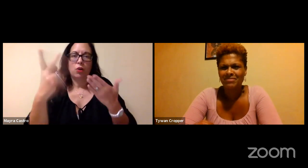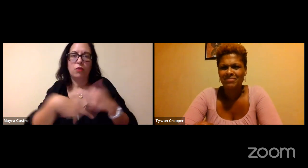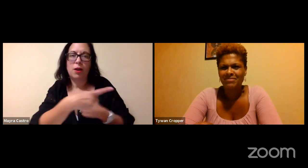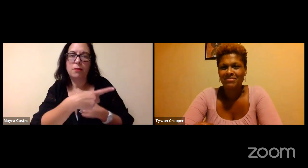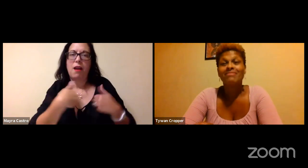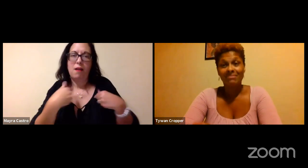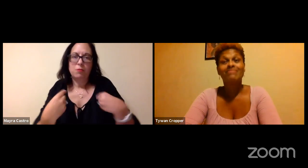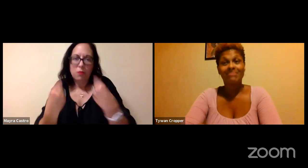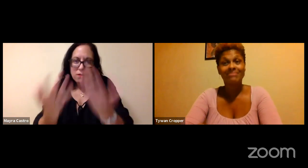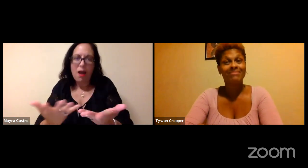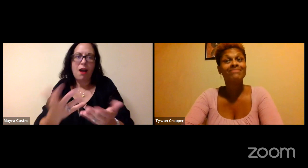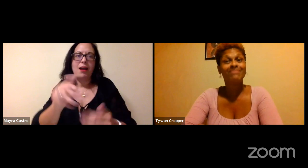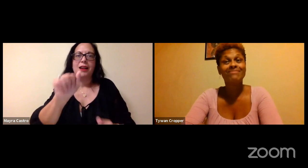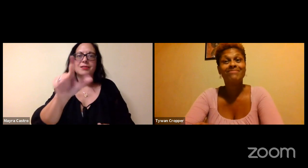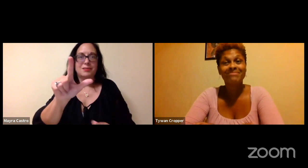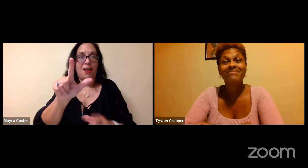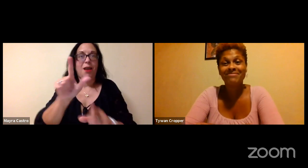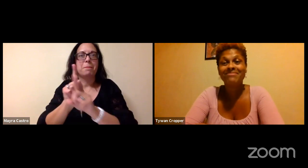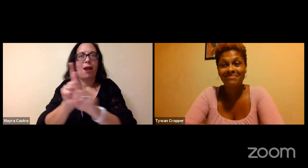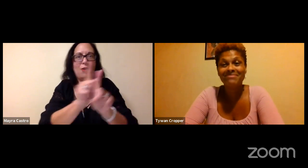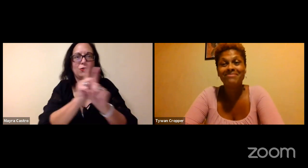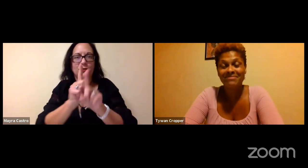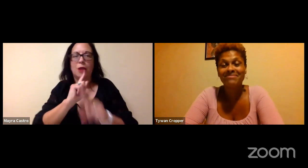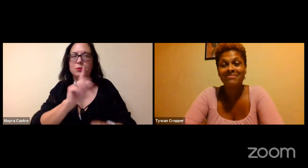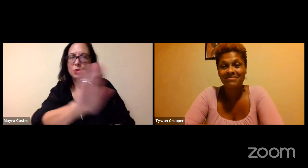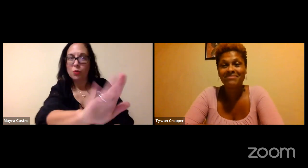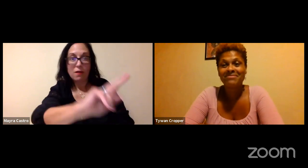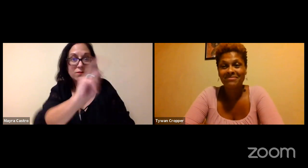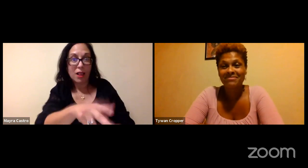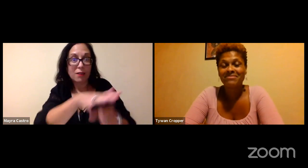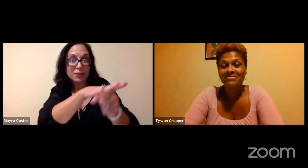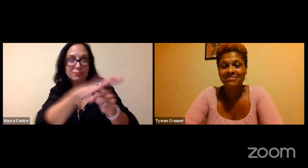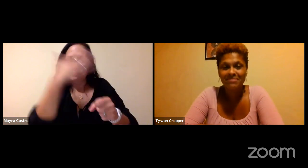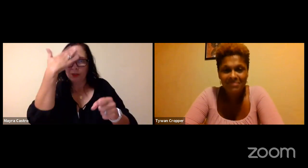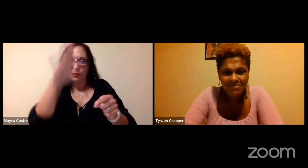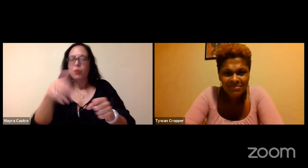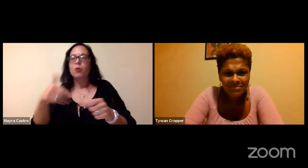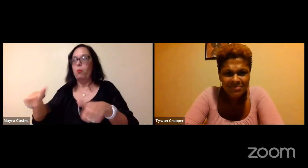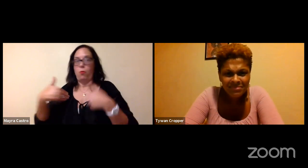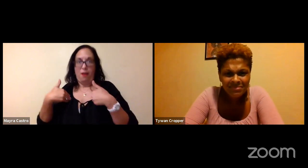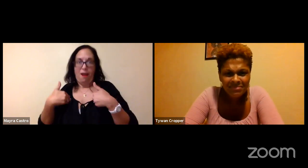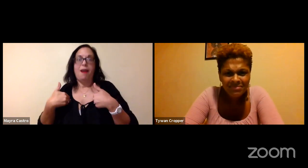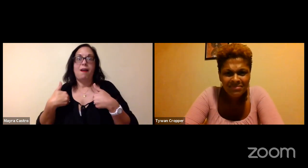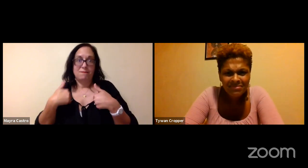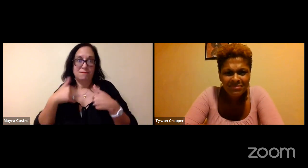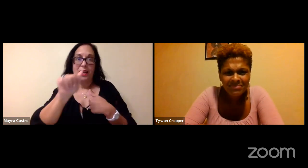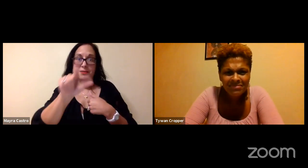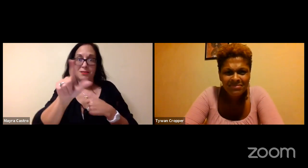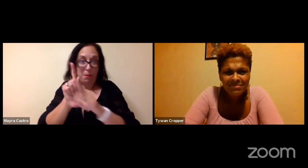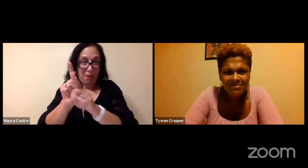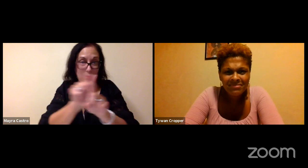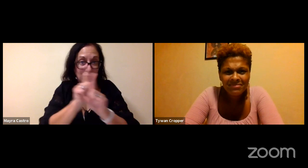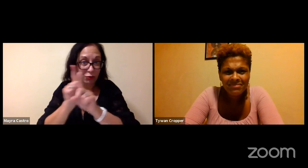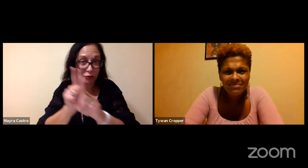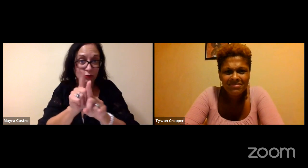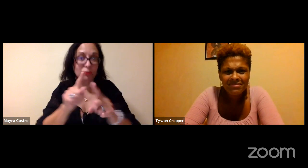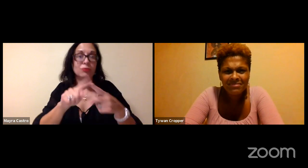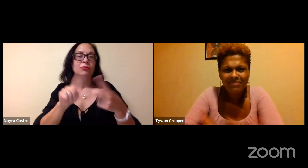Having ASL mentors, there's an ASL mentorship program in New Jersey, and it is really wonderful.